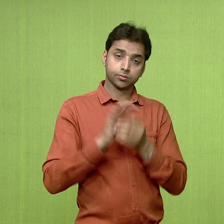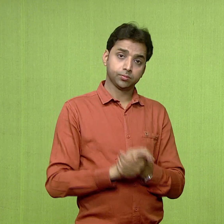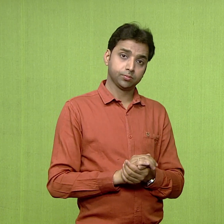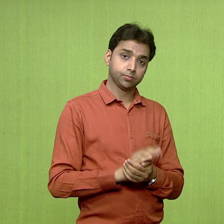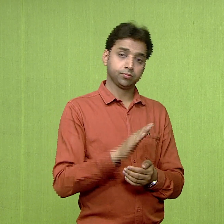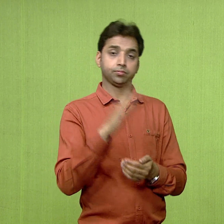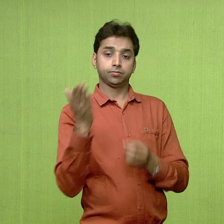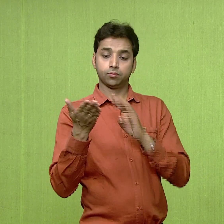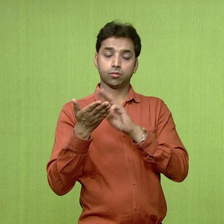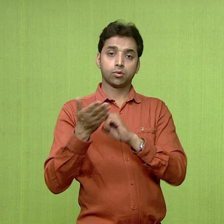Maurya,